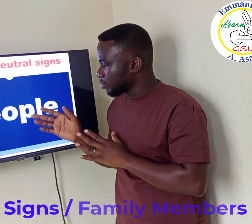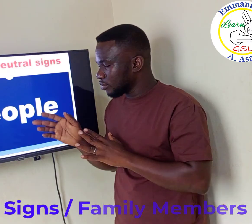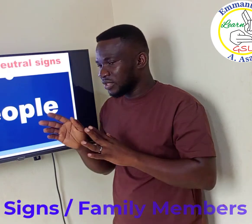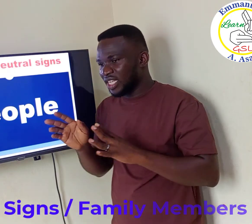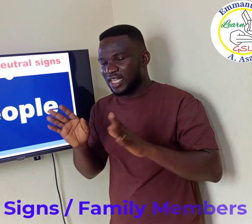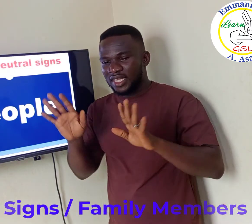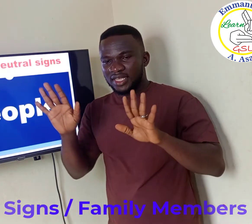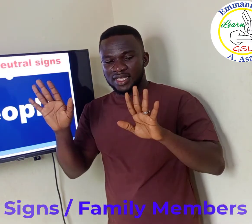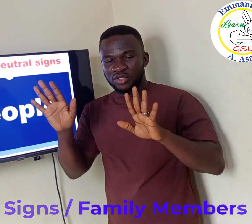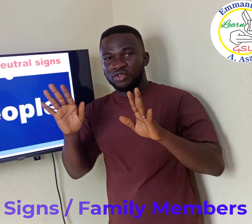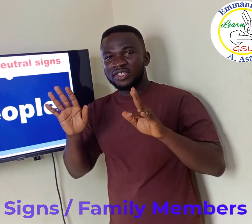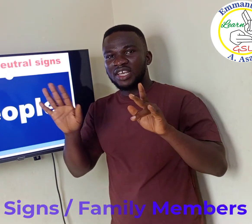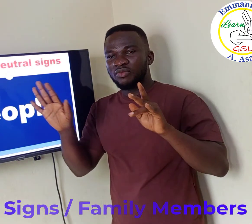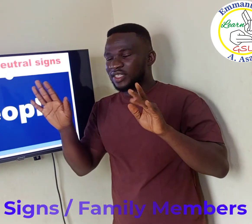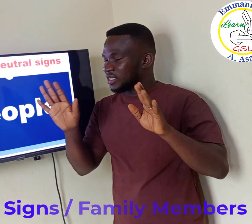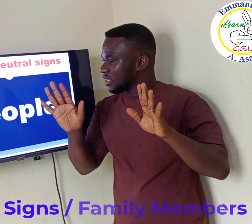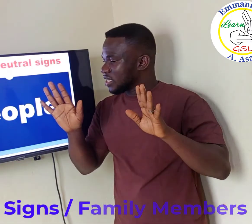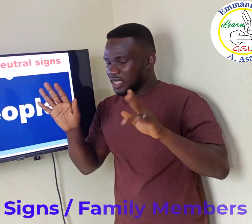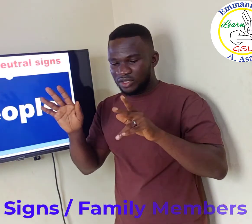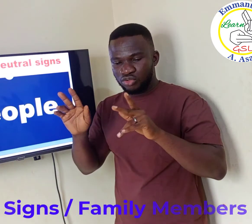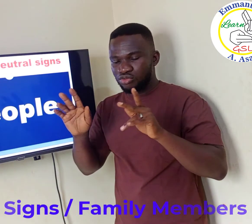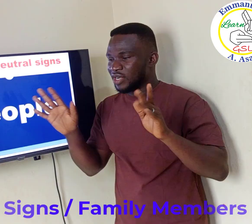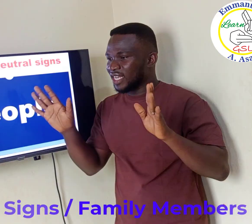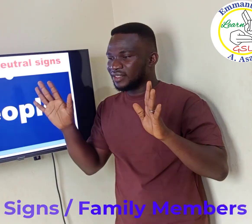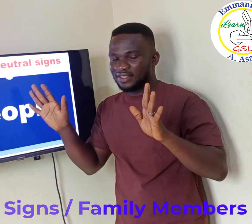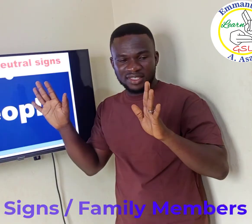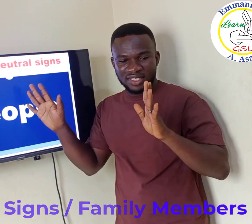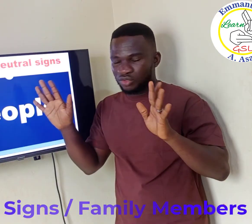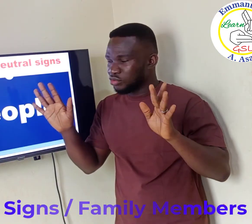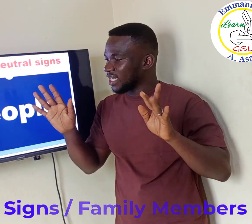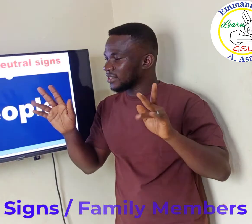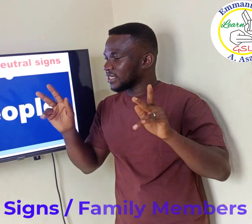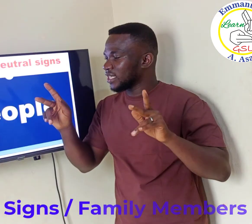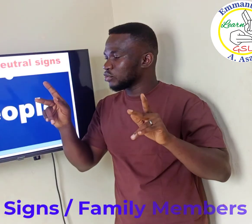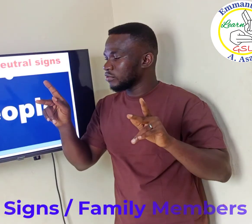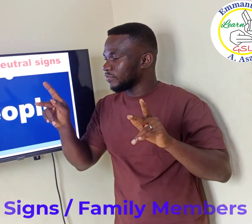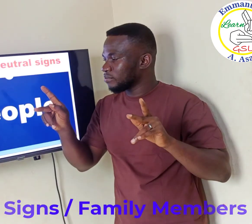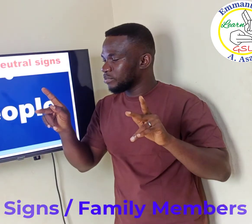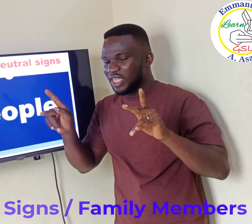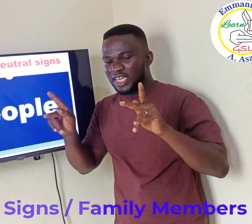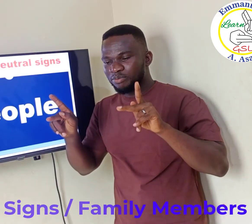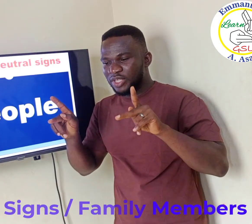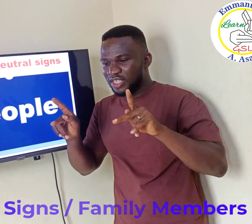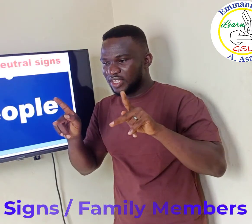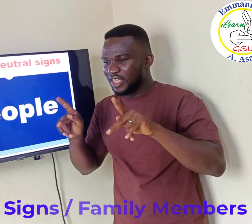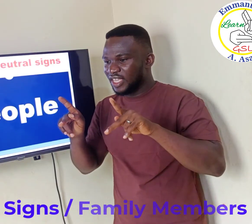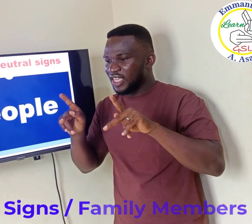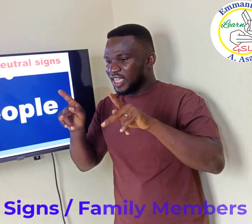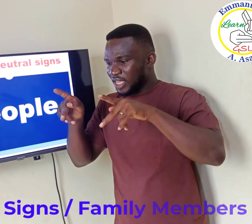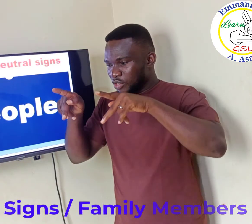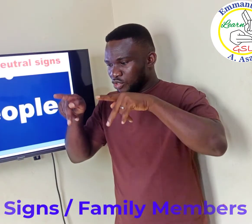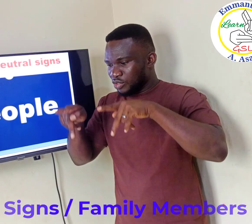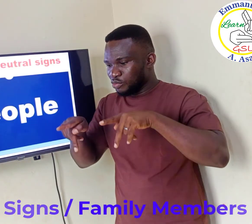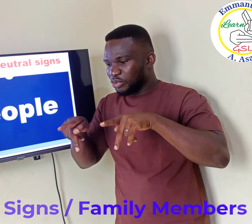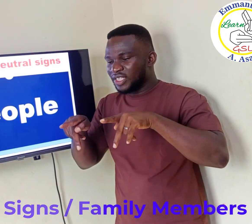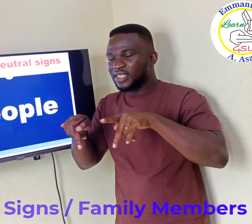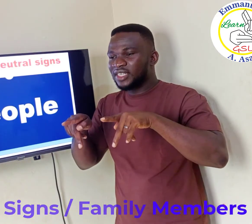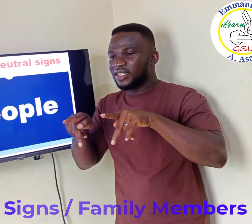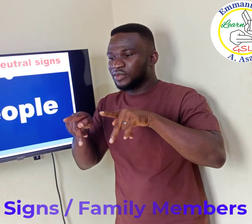People is also signed with two hands, it's two hand signs, so you form P and P. You position it this